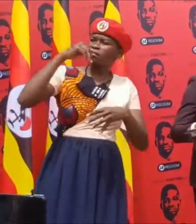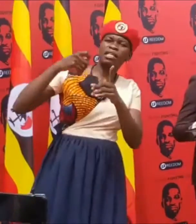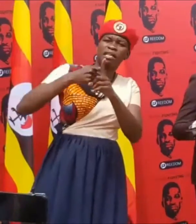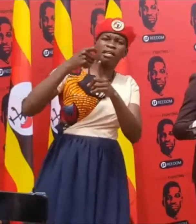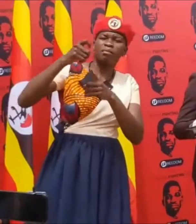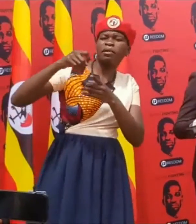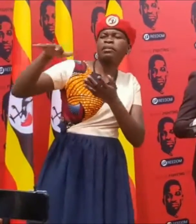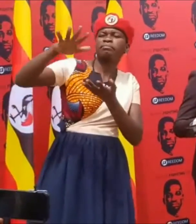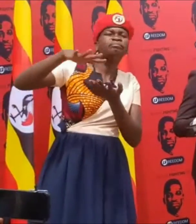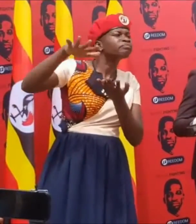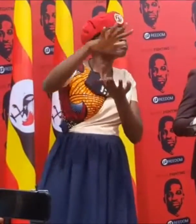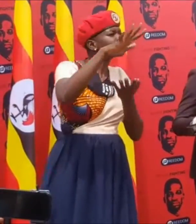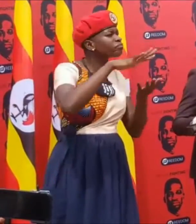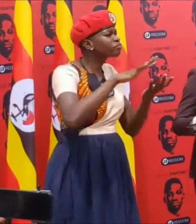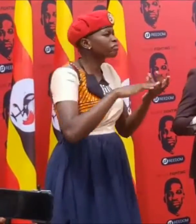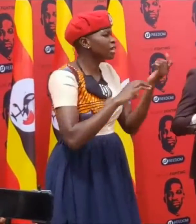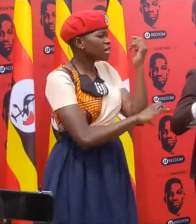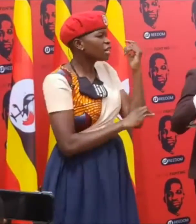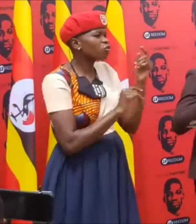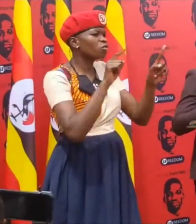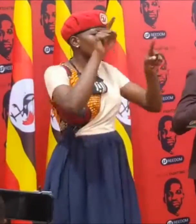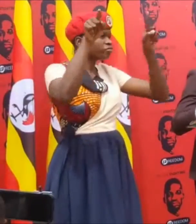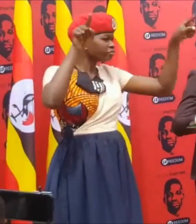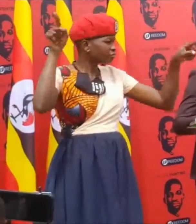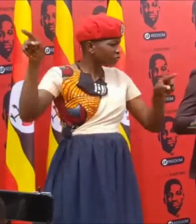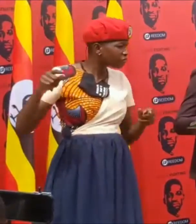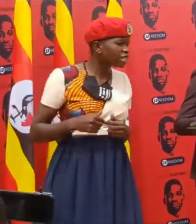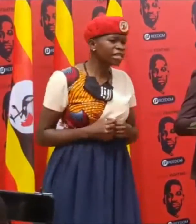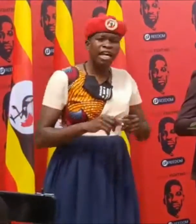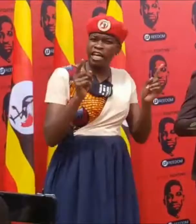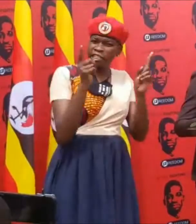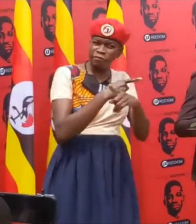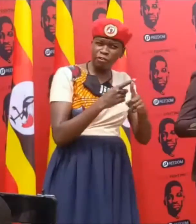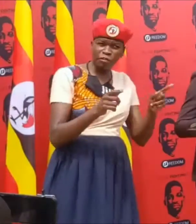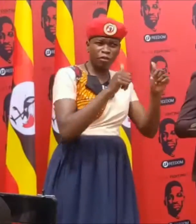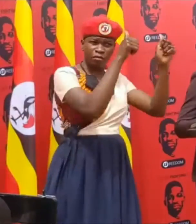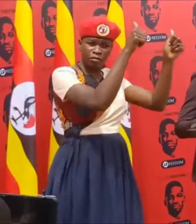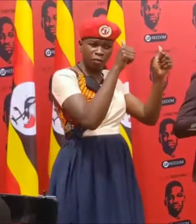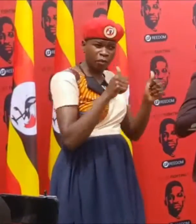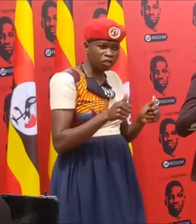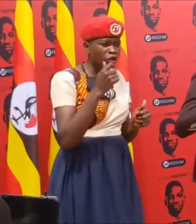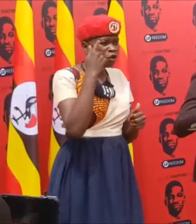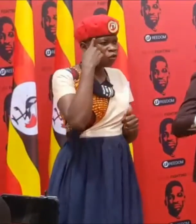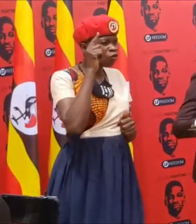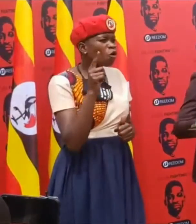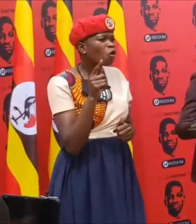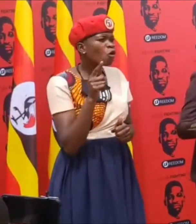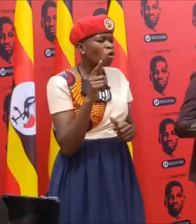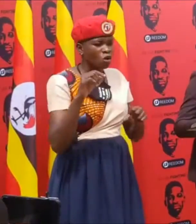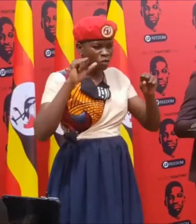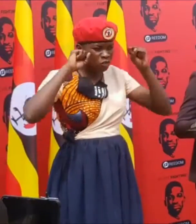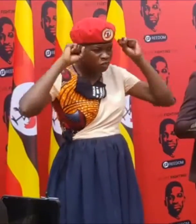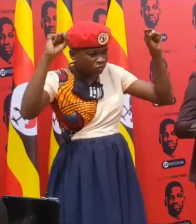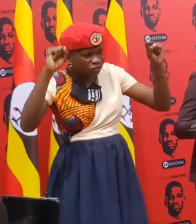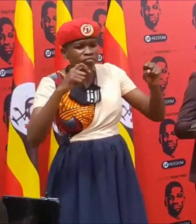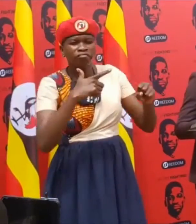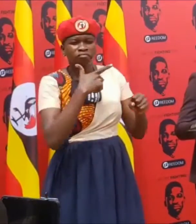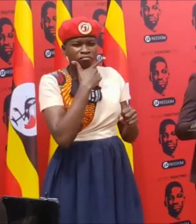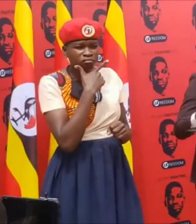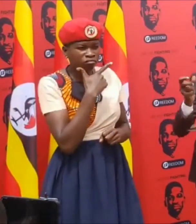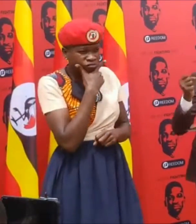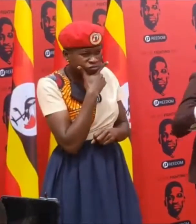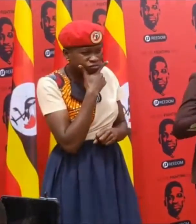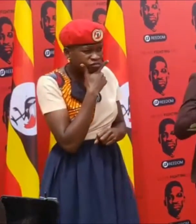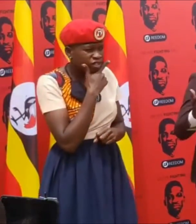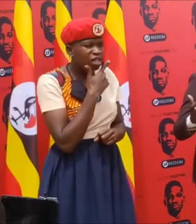country posters of our presidential aspirant, soon to be presidential candidate, Honorable Ssentamu,